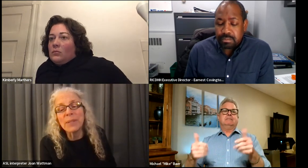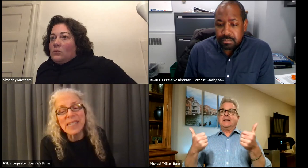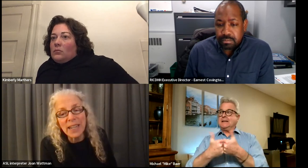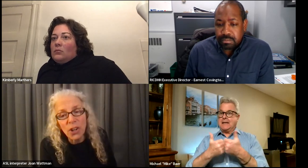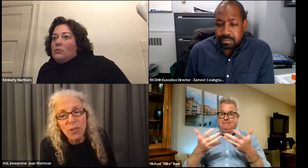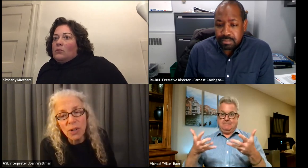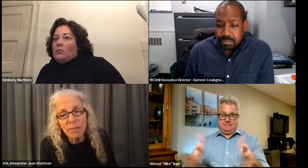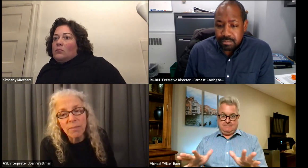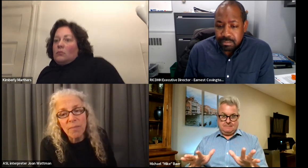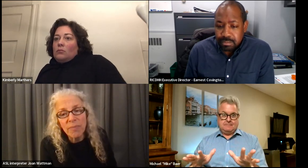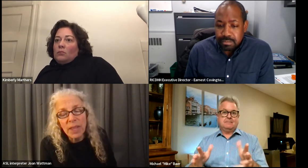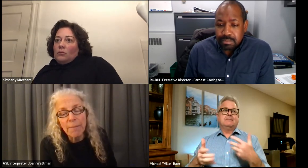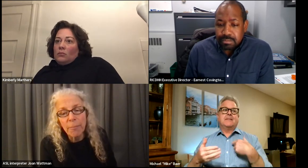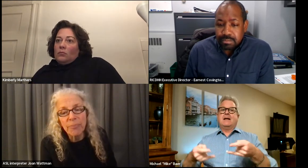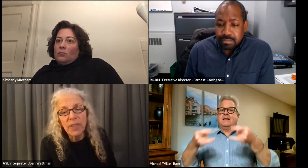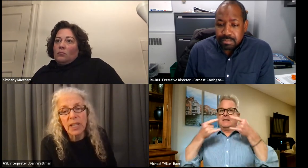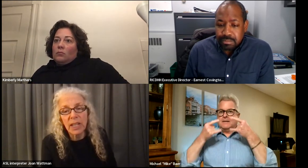When I was sitting though,